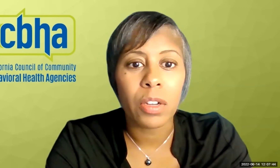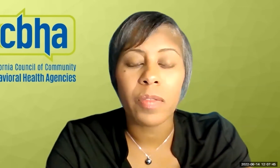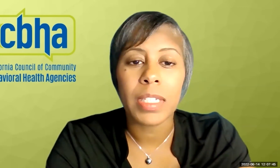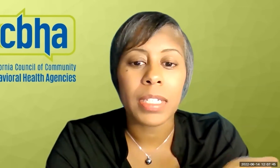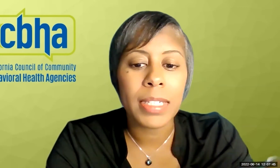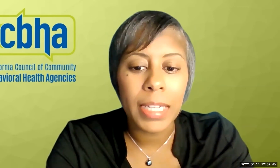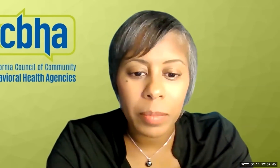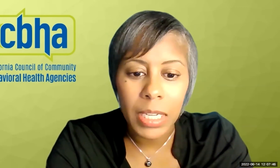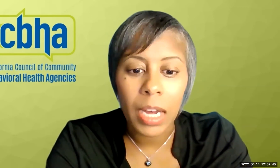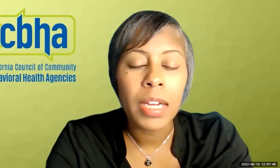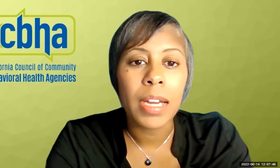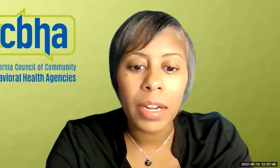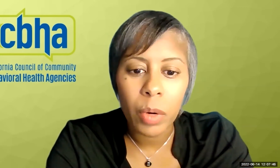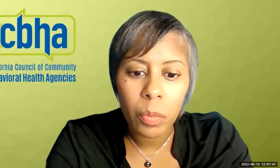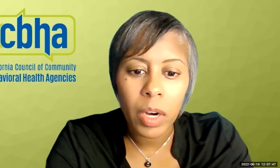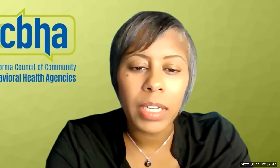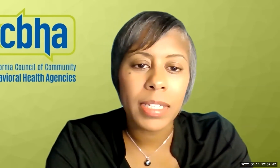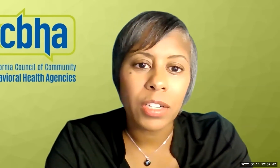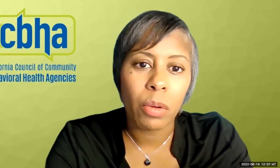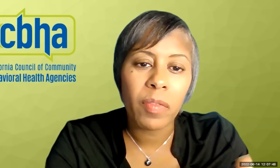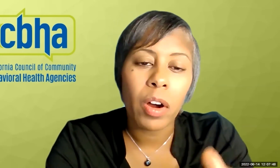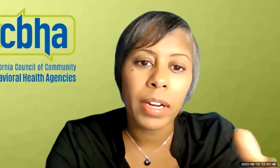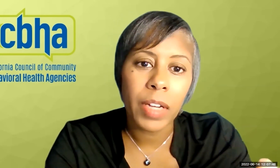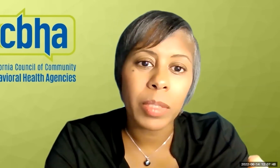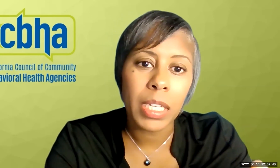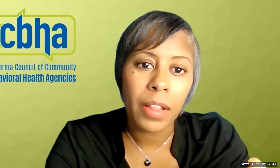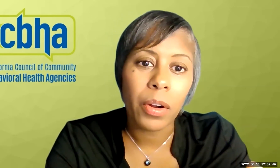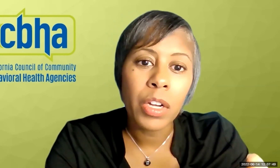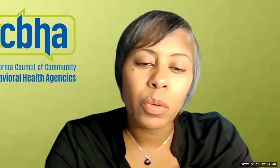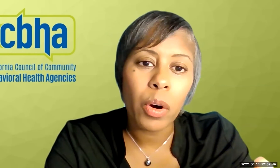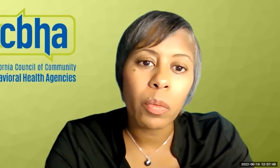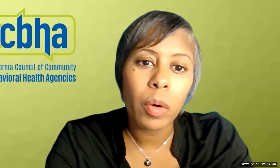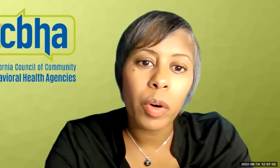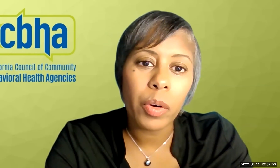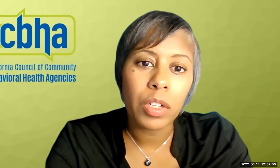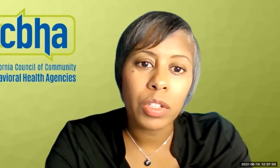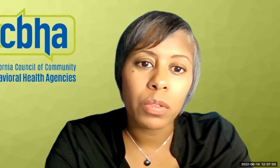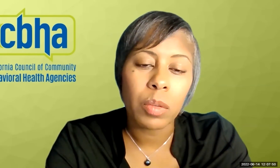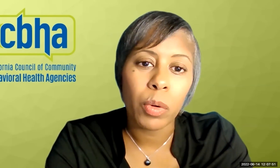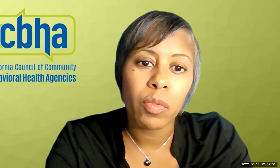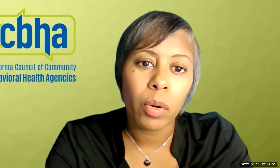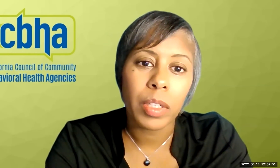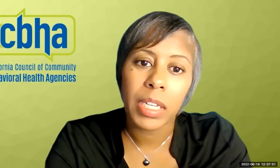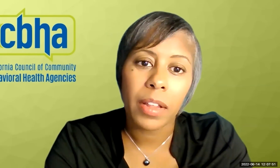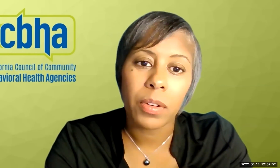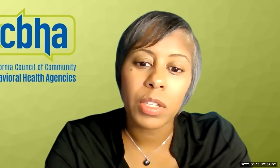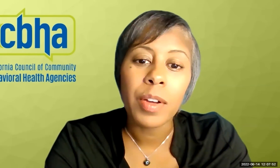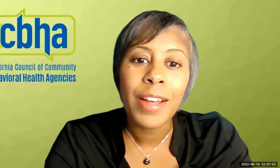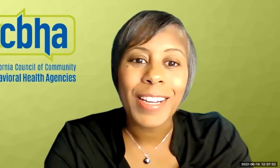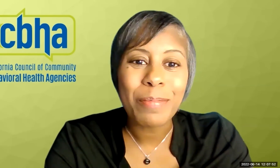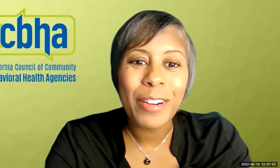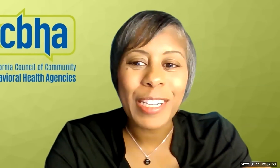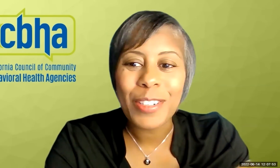Emergency Services, SAMHSA, 911, et cetera. We've all kind of come together to work on what we're going to do to move forward together.